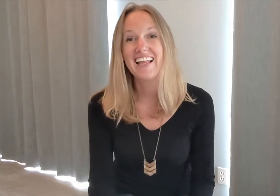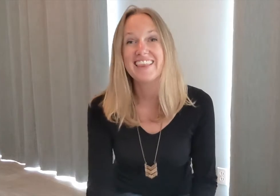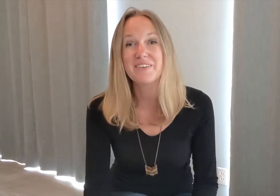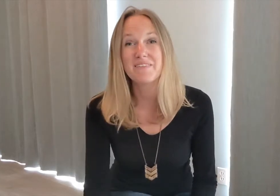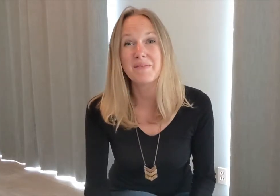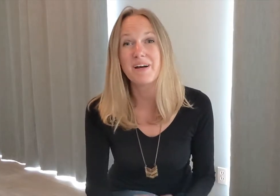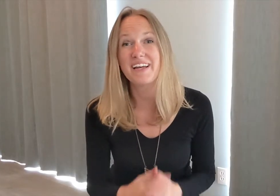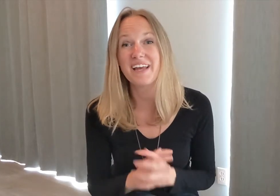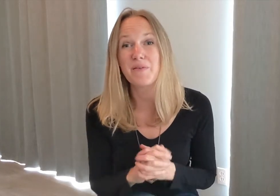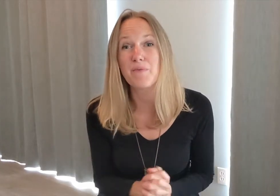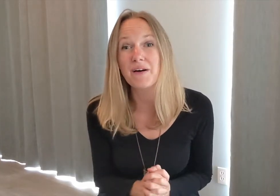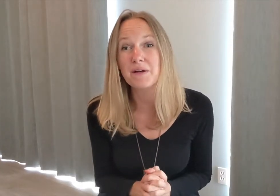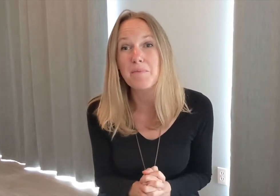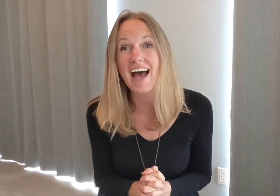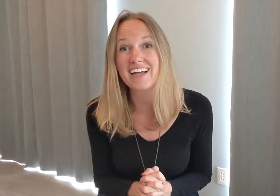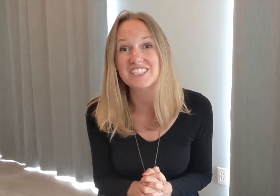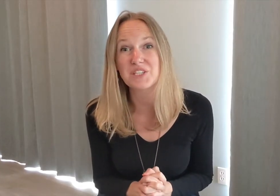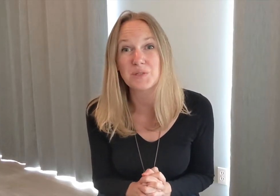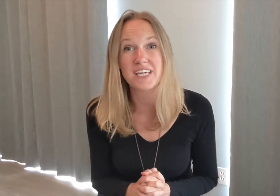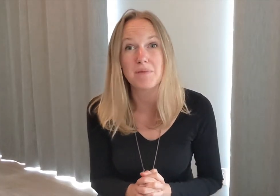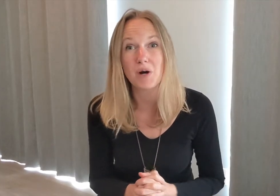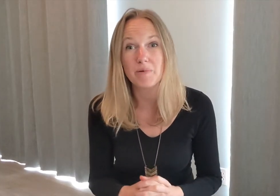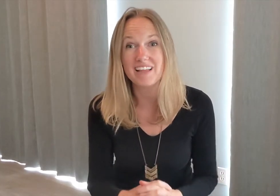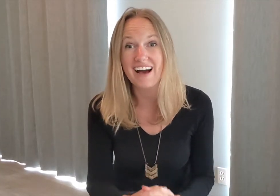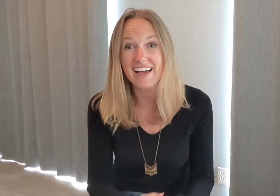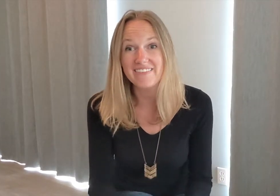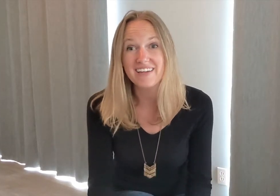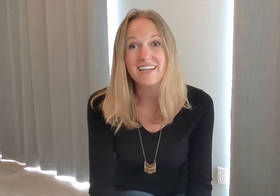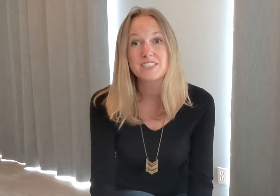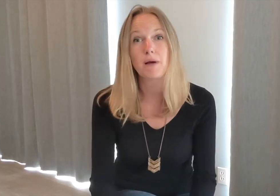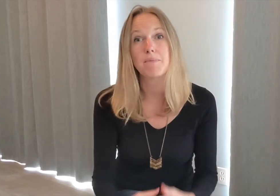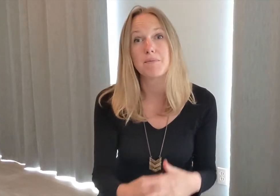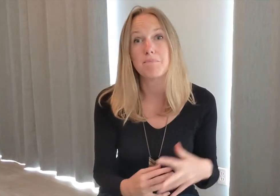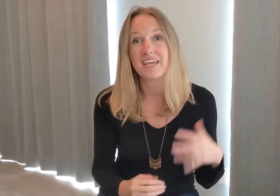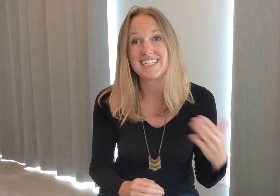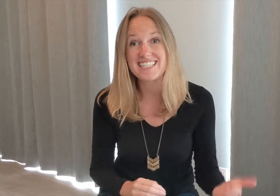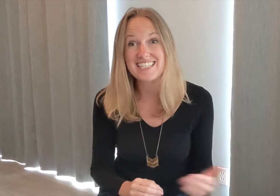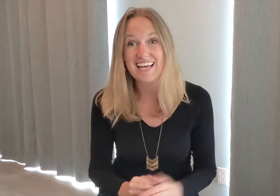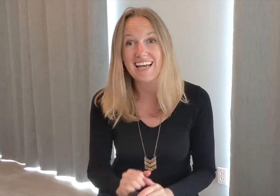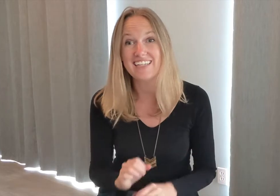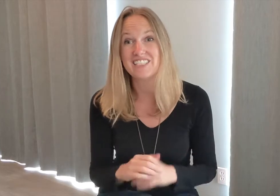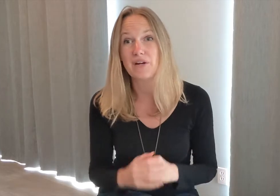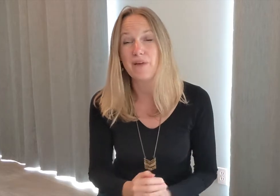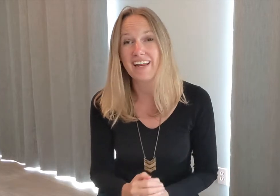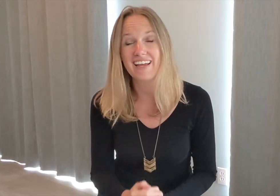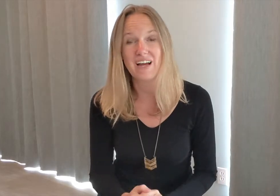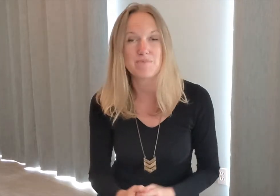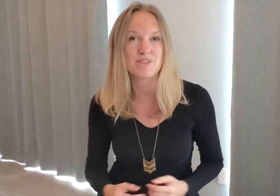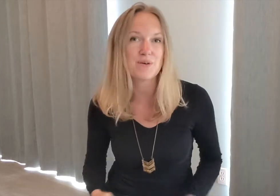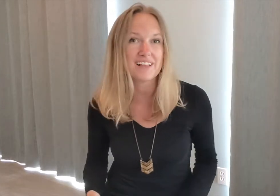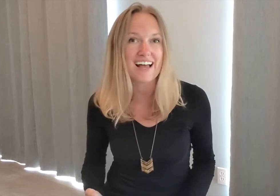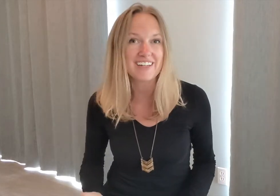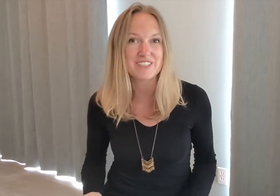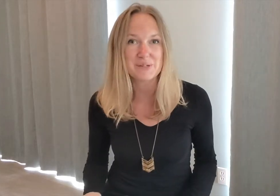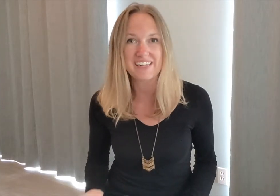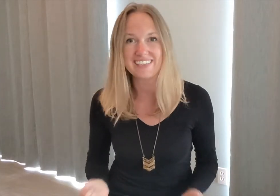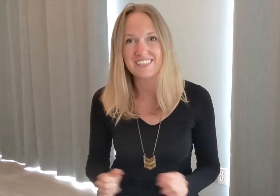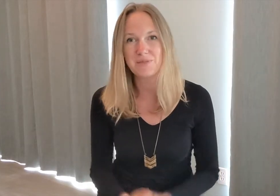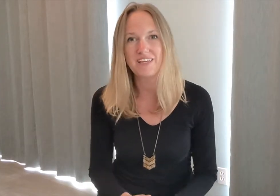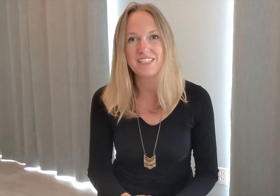Hello everyone, and welcome back to You Keep Hope Alive. It's by Mandisa and John Reddick. I'm so glad you're joining us this week as we